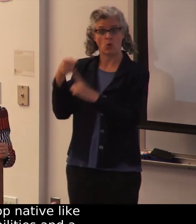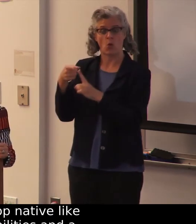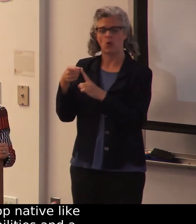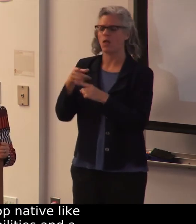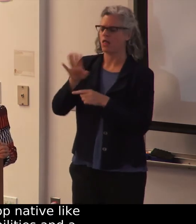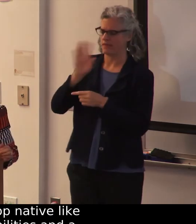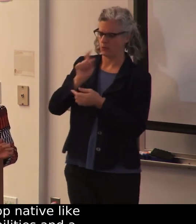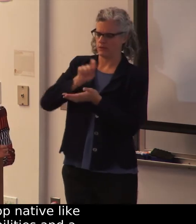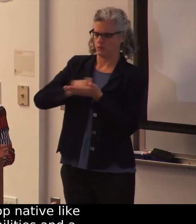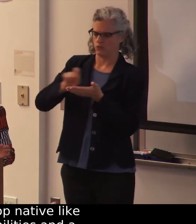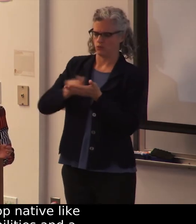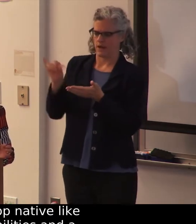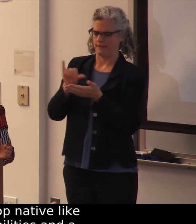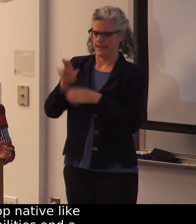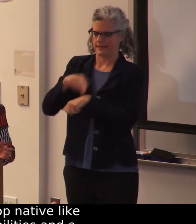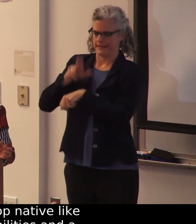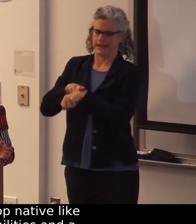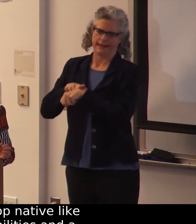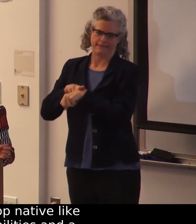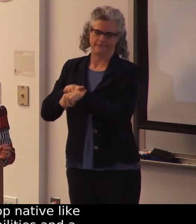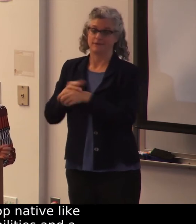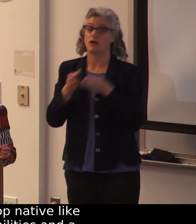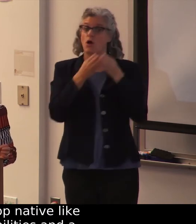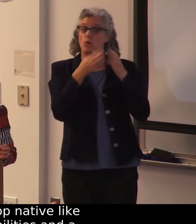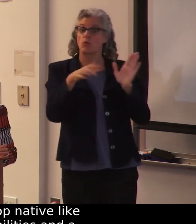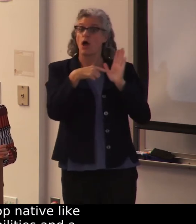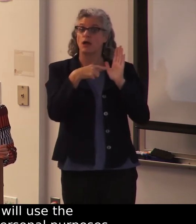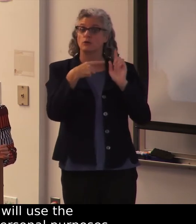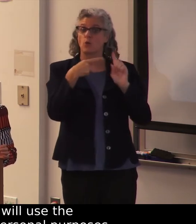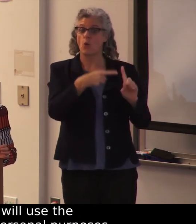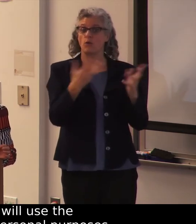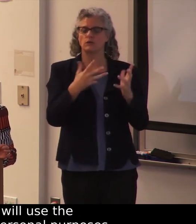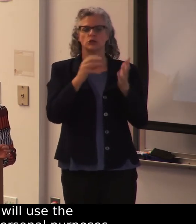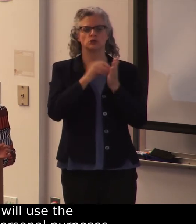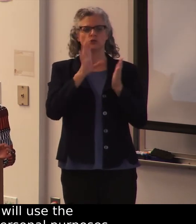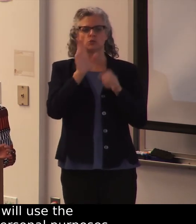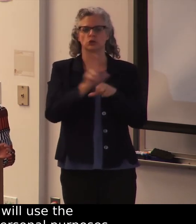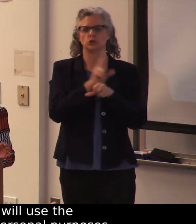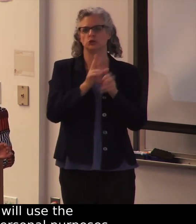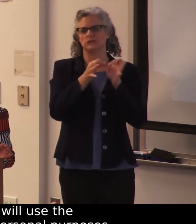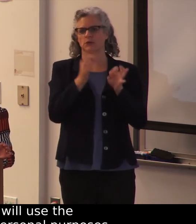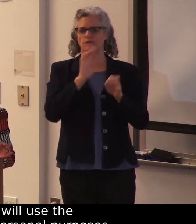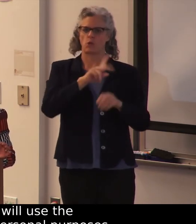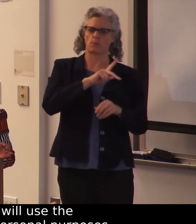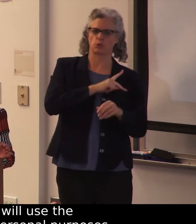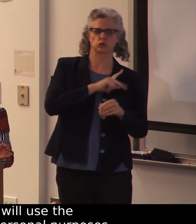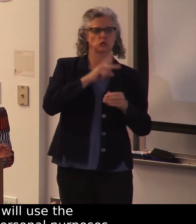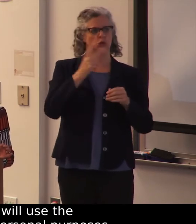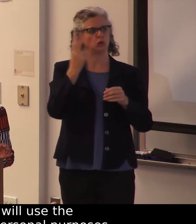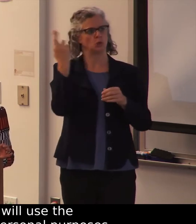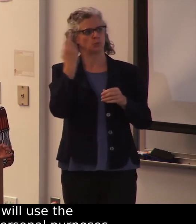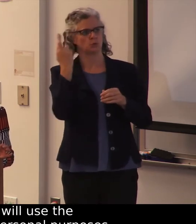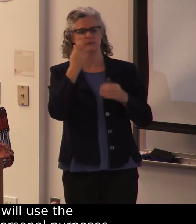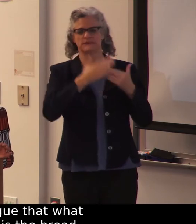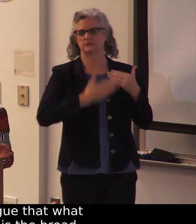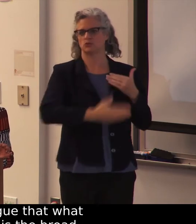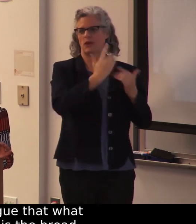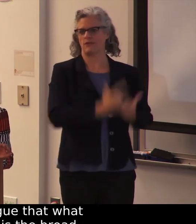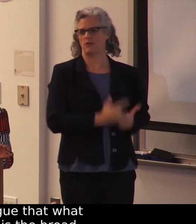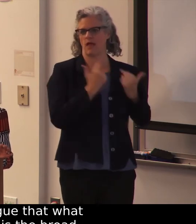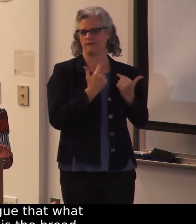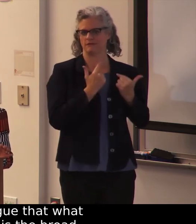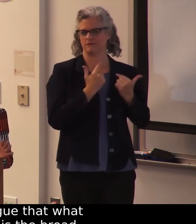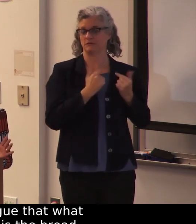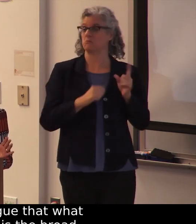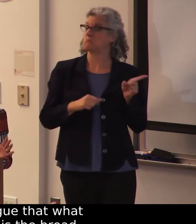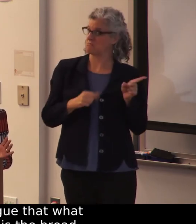writing abilities, and a broad goal would be students will use the language for personal purposes across a lifetime. I would argue that what